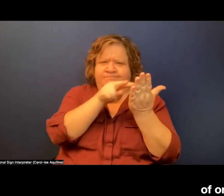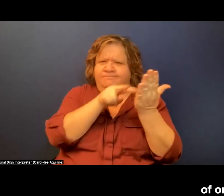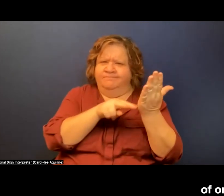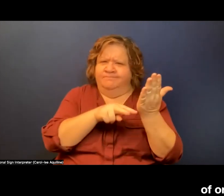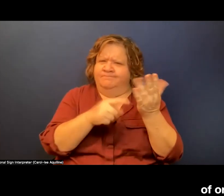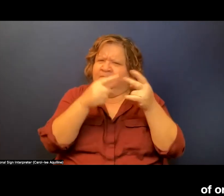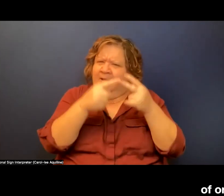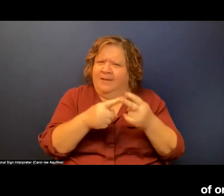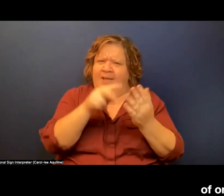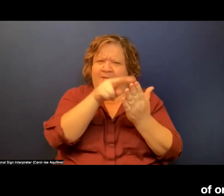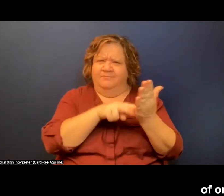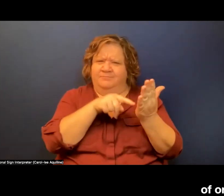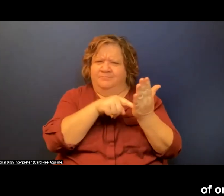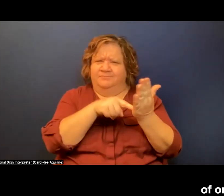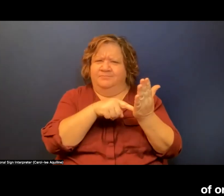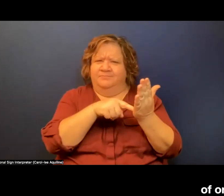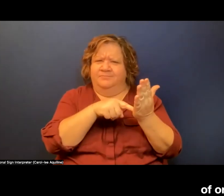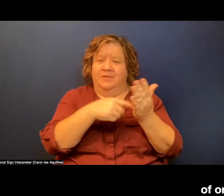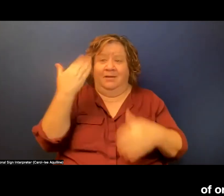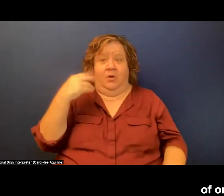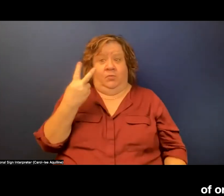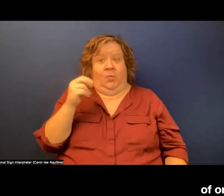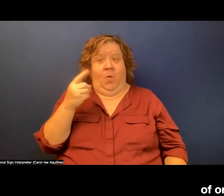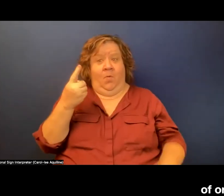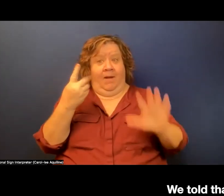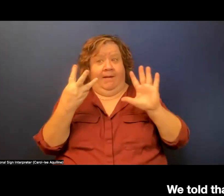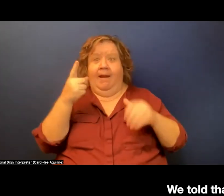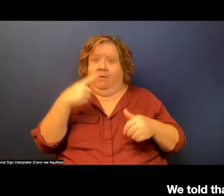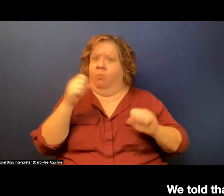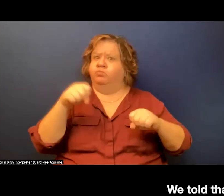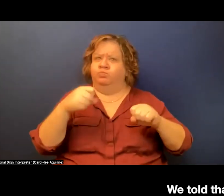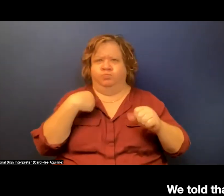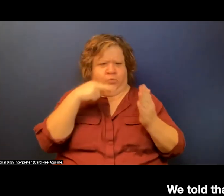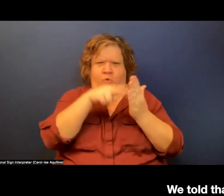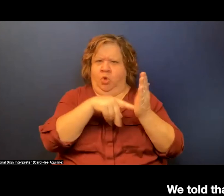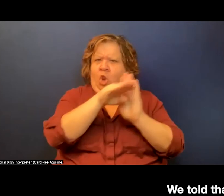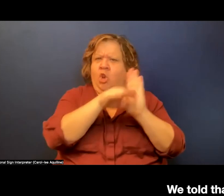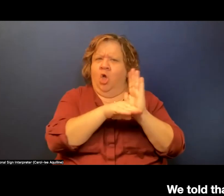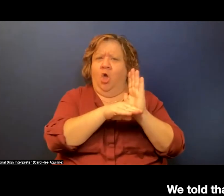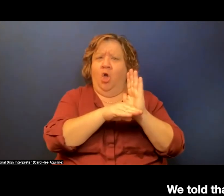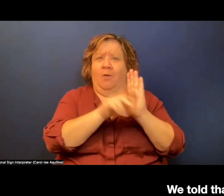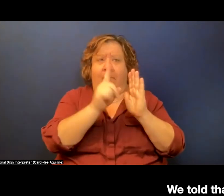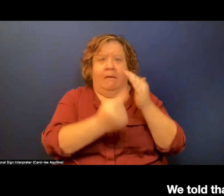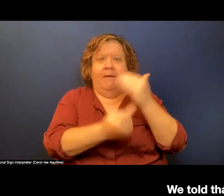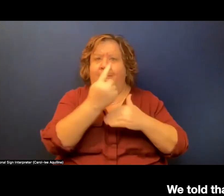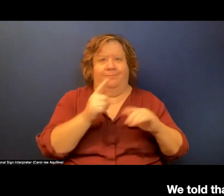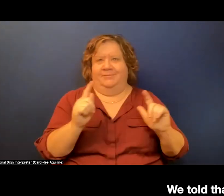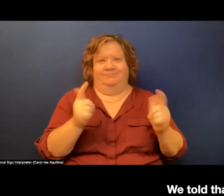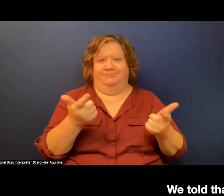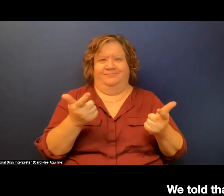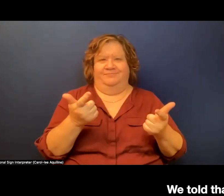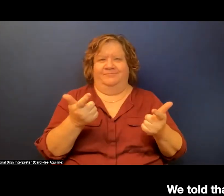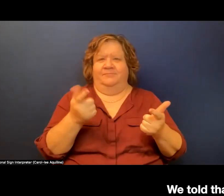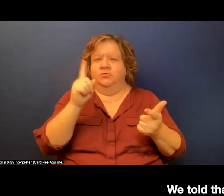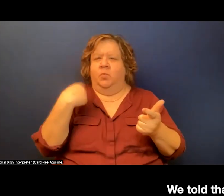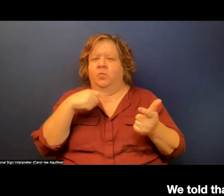proposal on the adoption of or ratification of the African Disability Protocol. We thought that our government, as a co-host